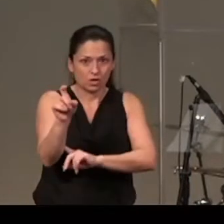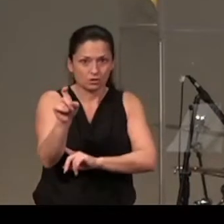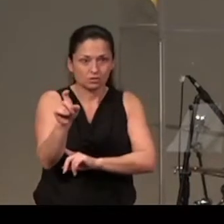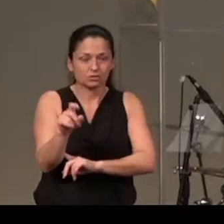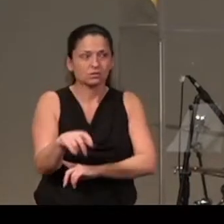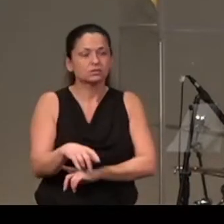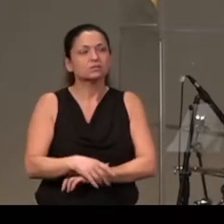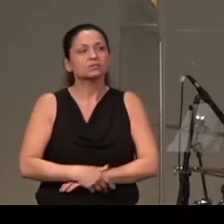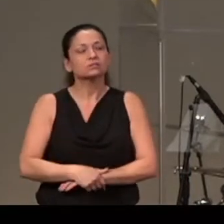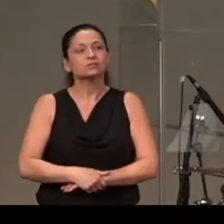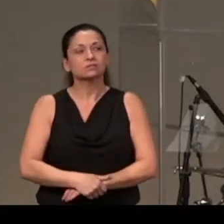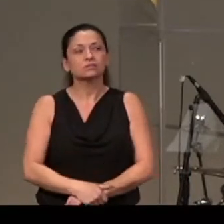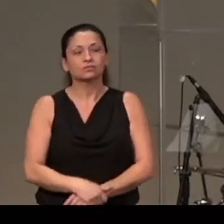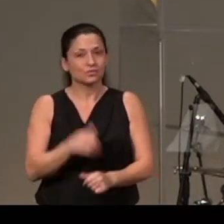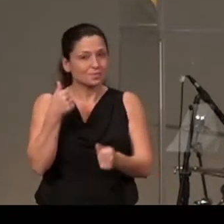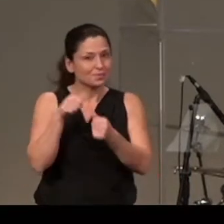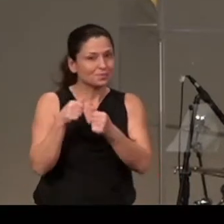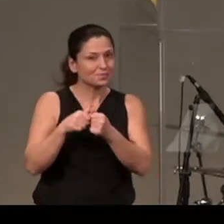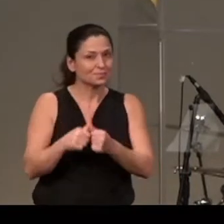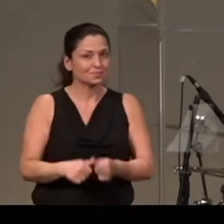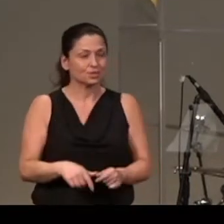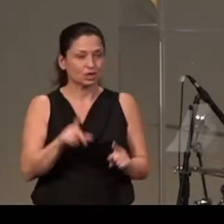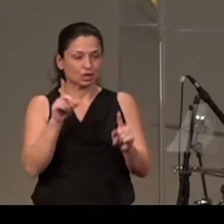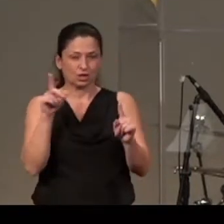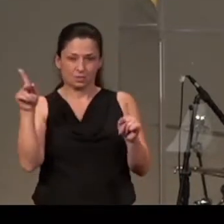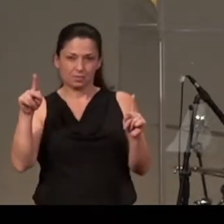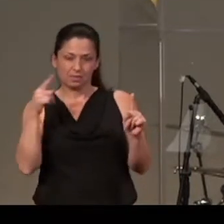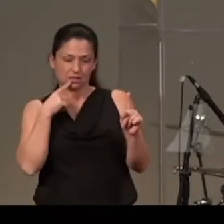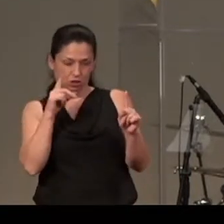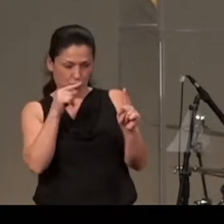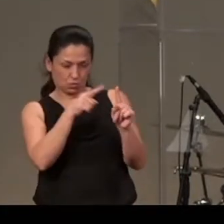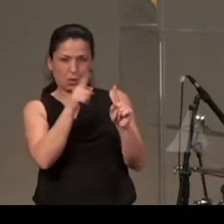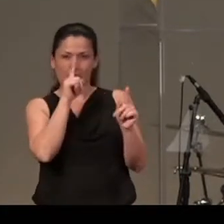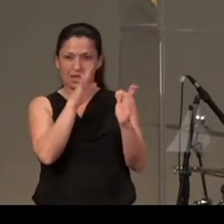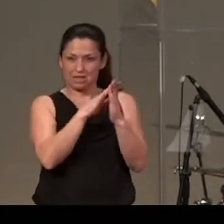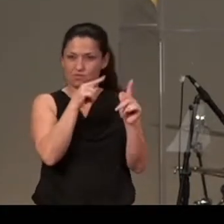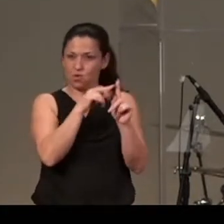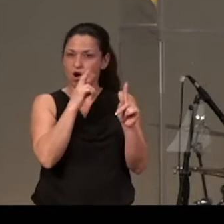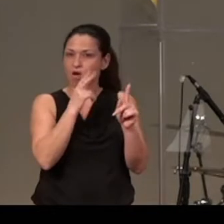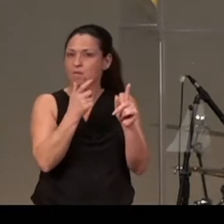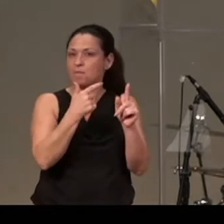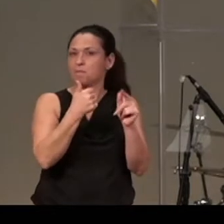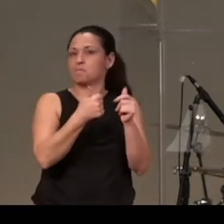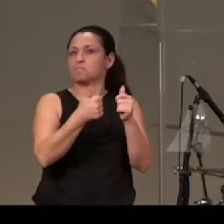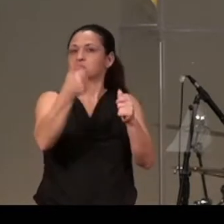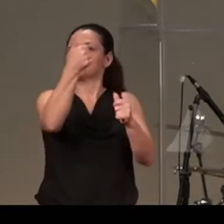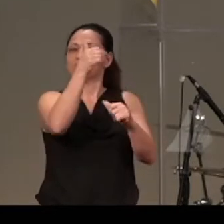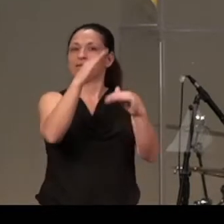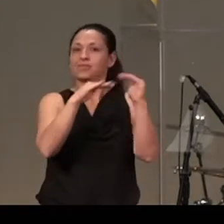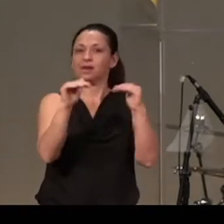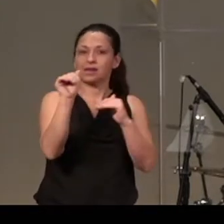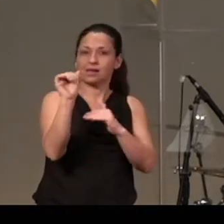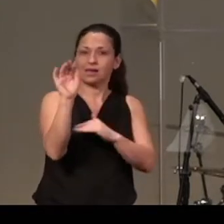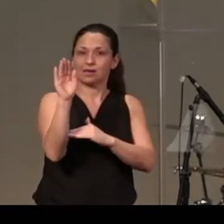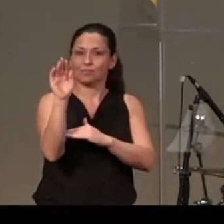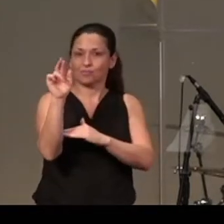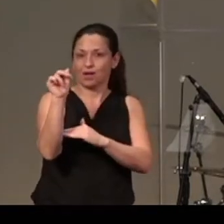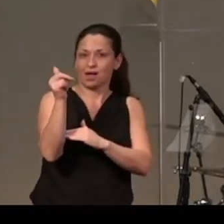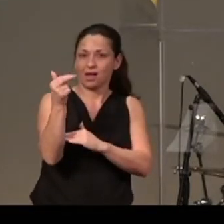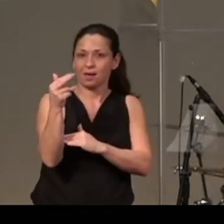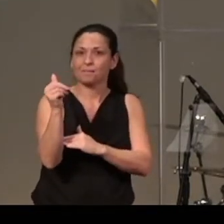yourself out to be? Do you believe you're greater than Abraham and the prophets? And we're going to say Jesus says, yes, I